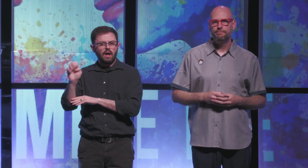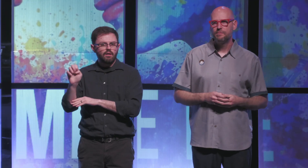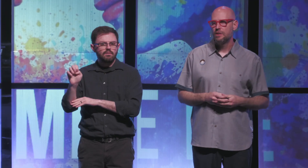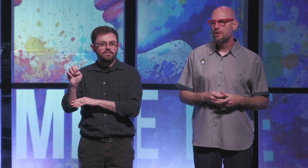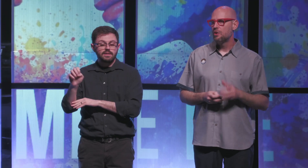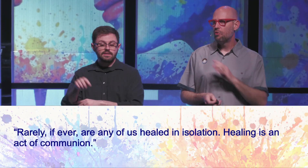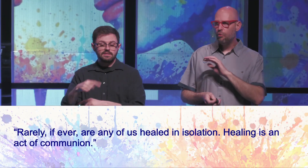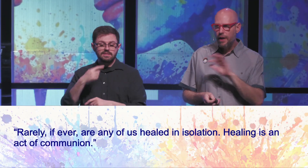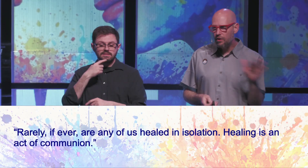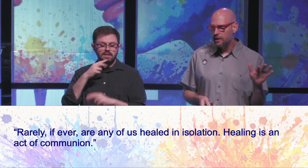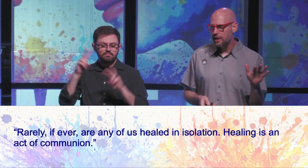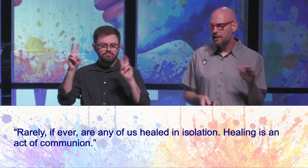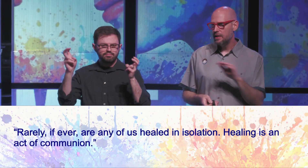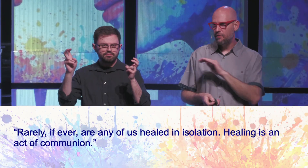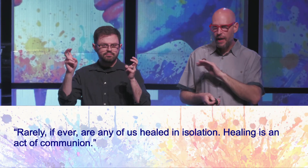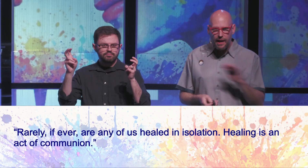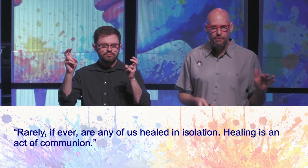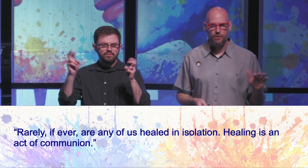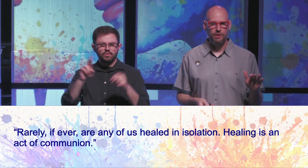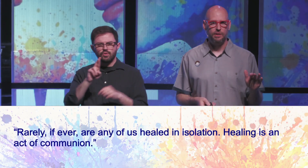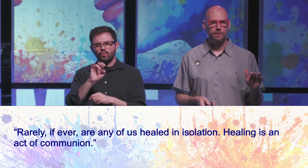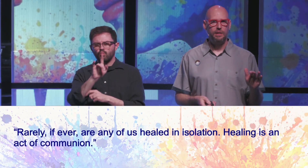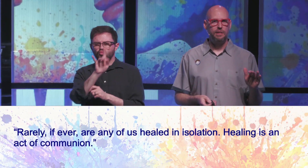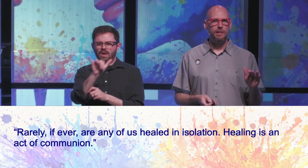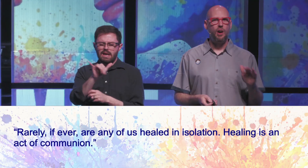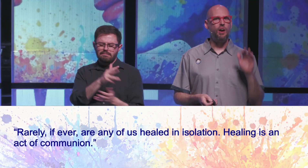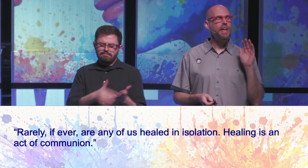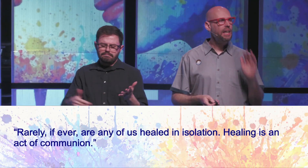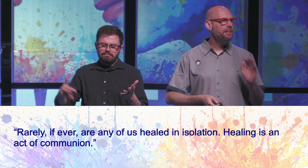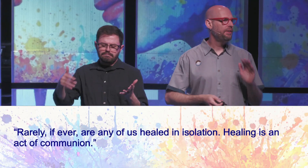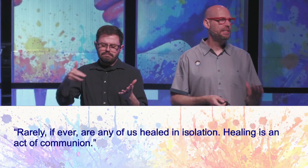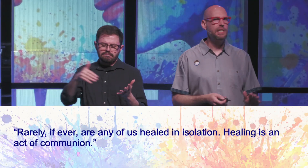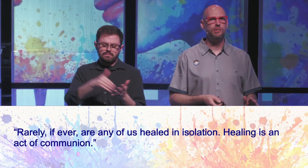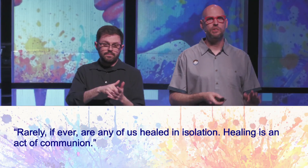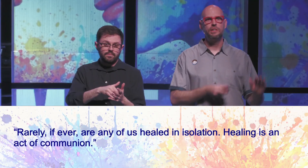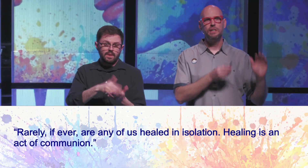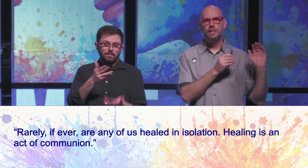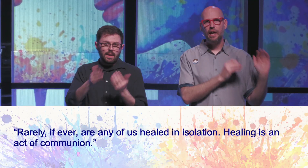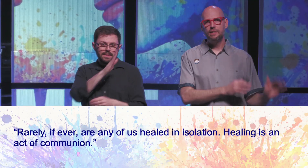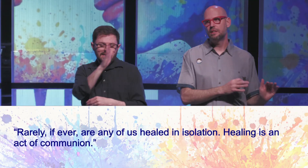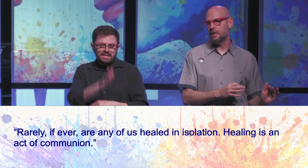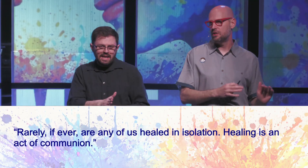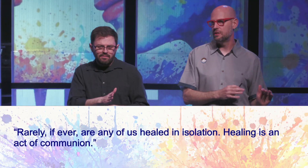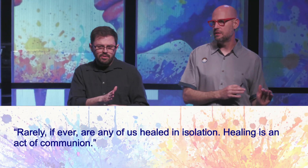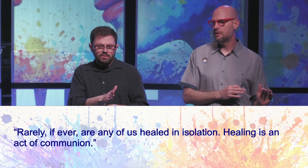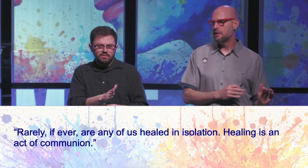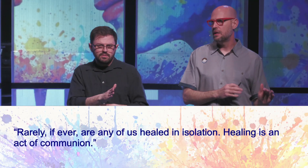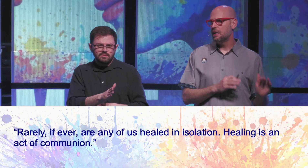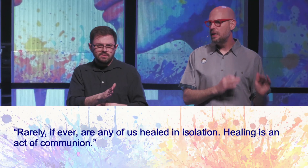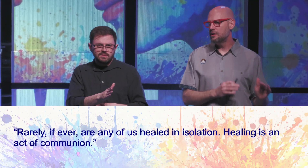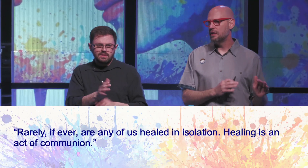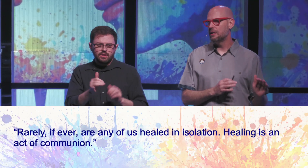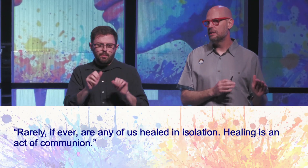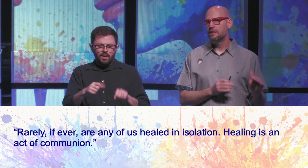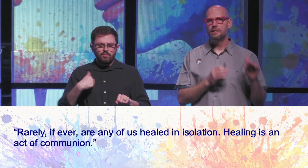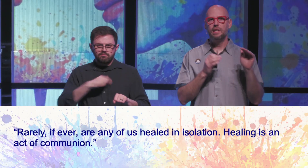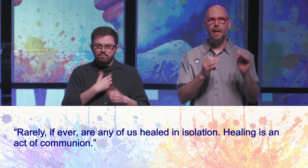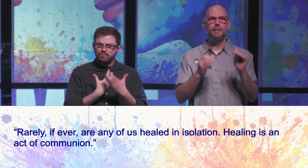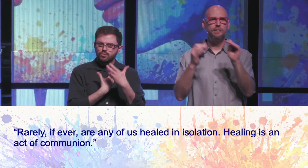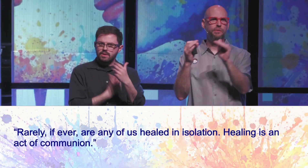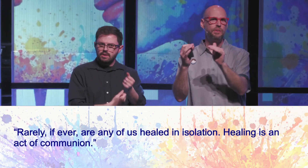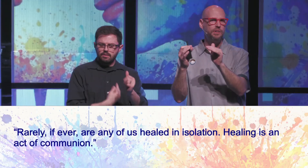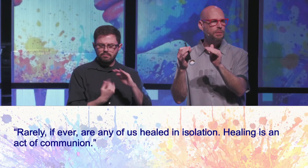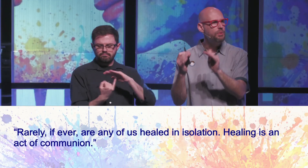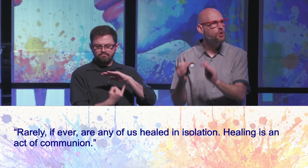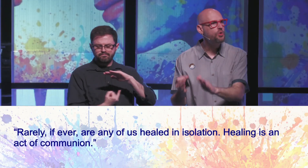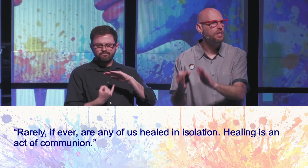said: rarely, if ever, are any of us healed in isolation. Healing is an